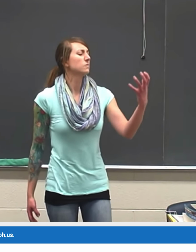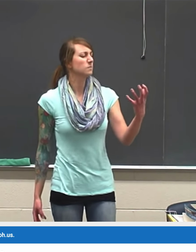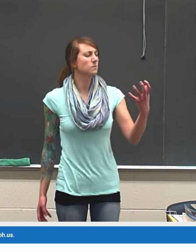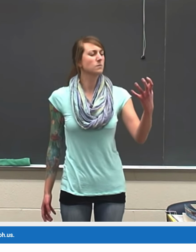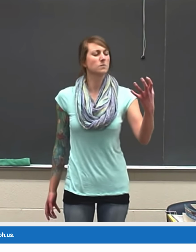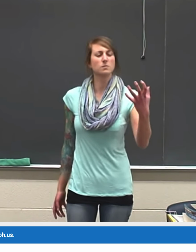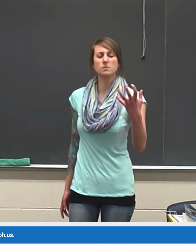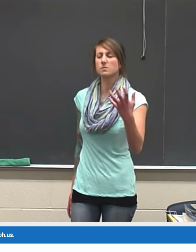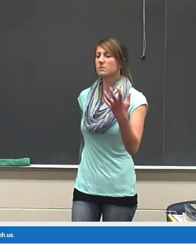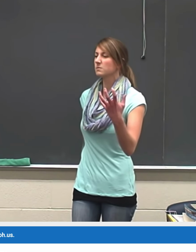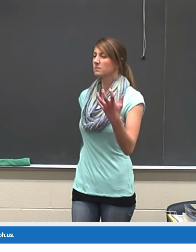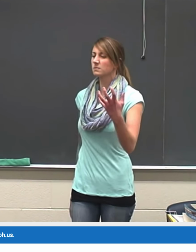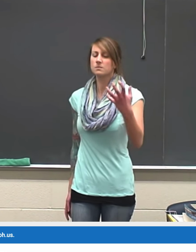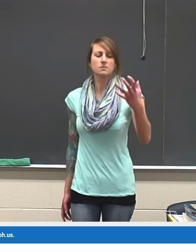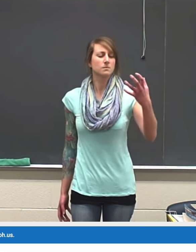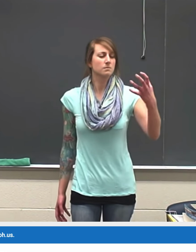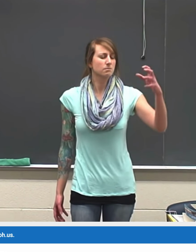him.